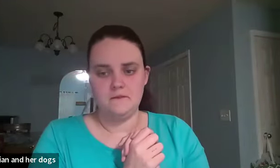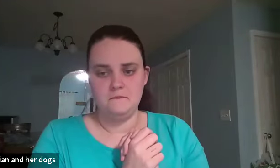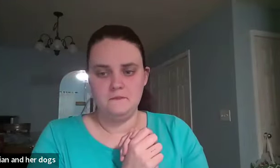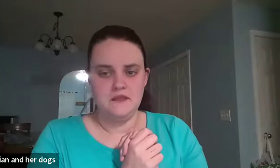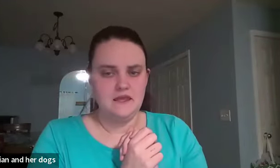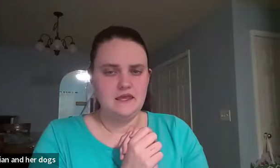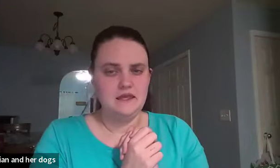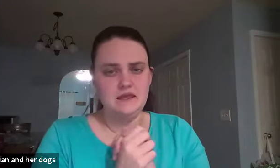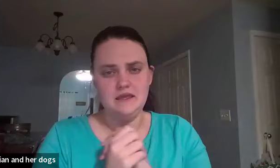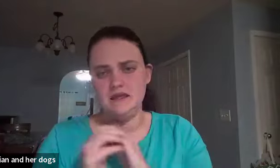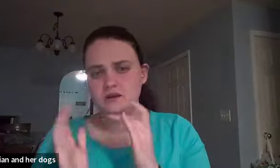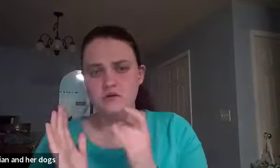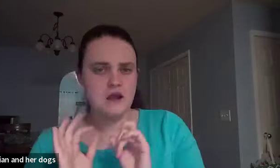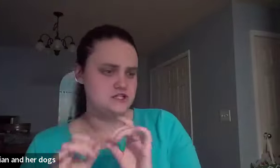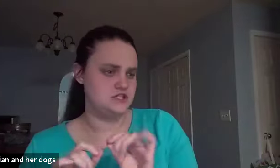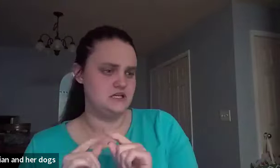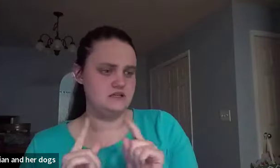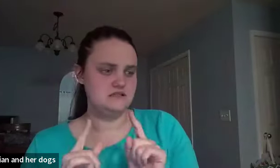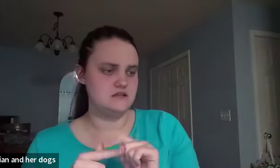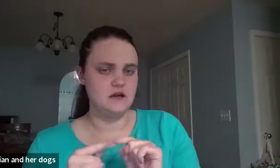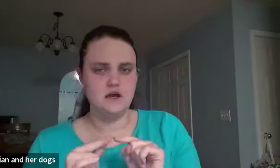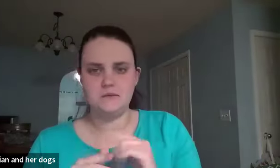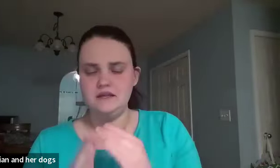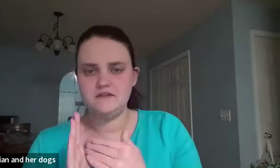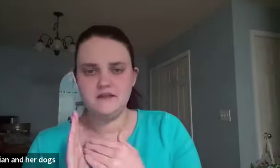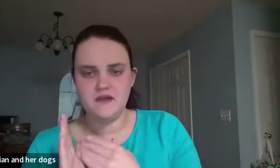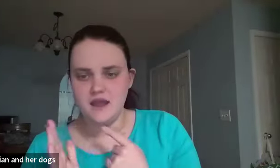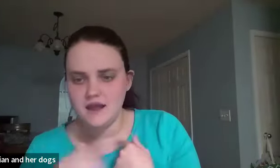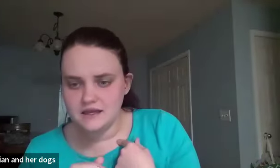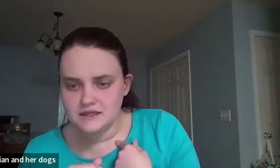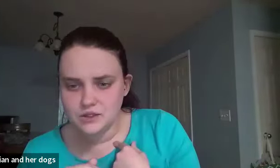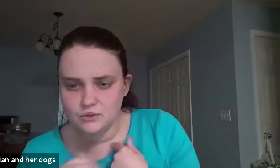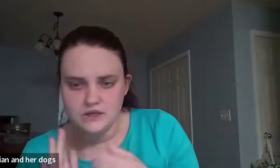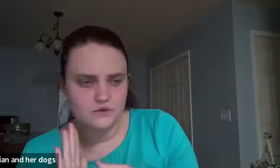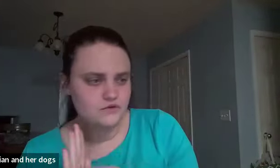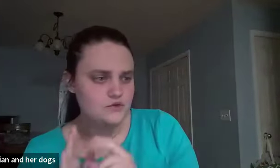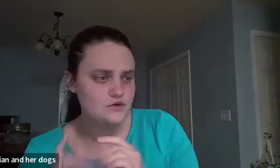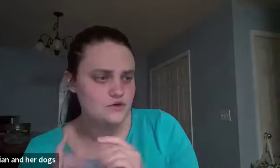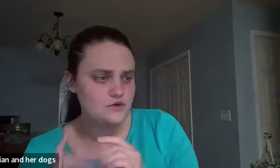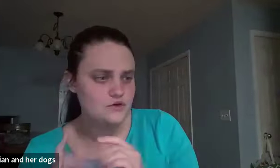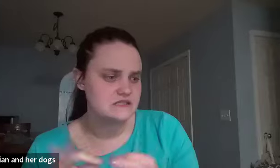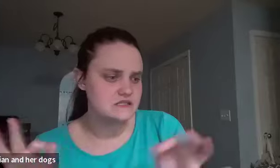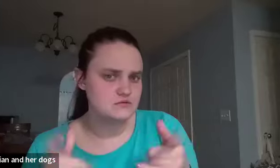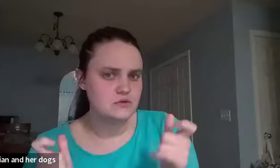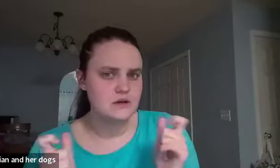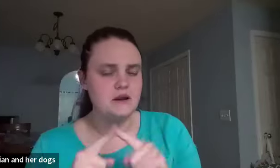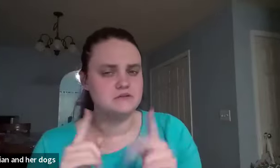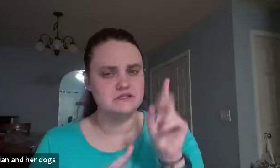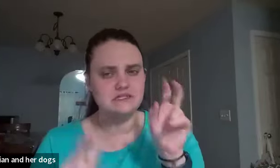Okay. Any questions or anything like that? We can review those sentences real quick, but I was going to see